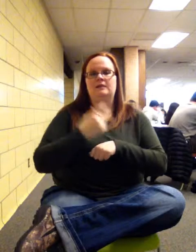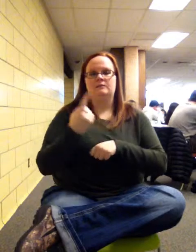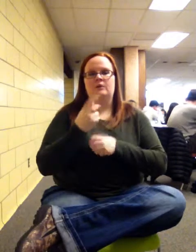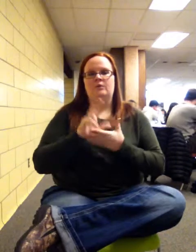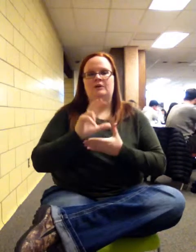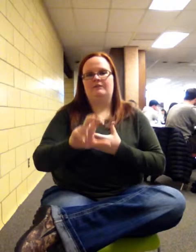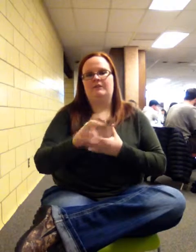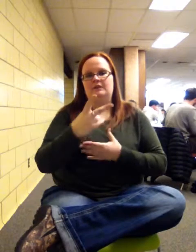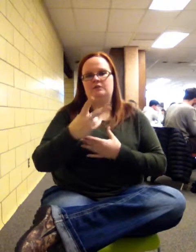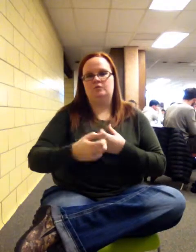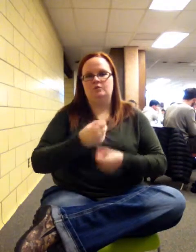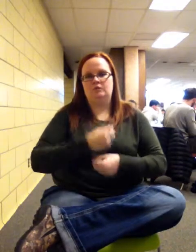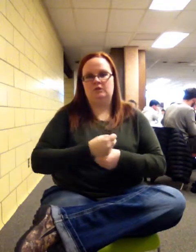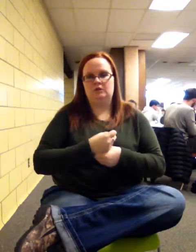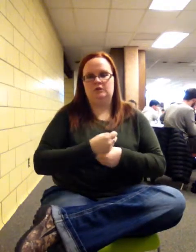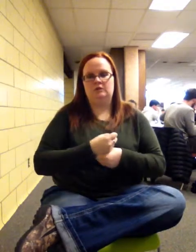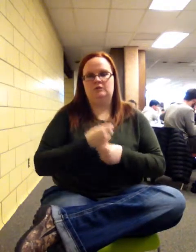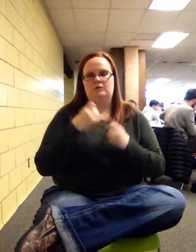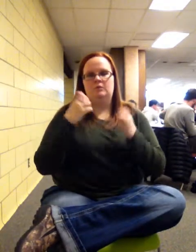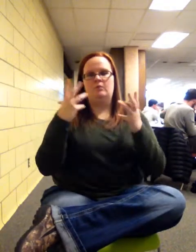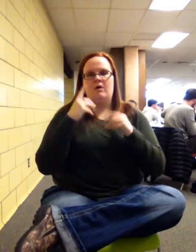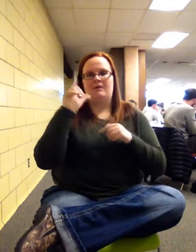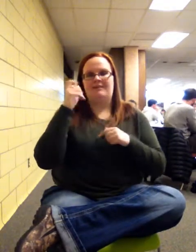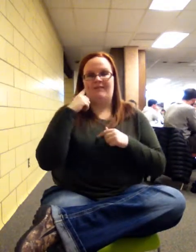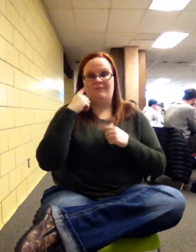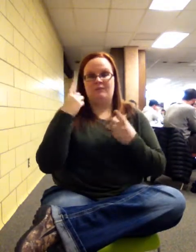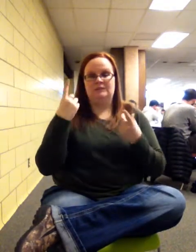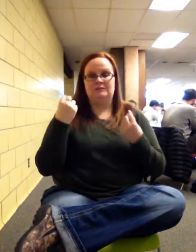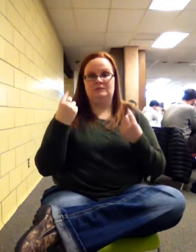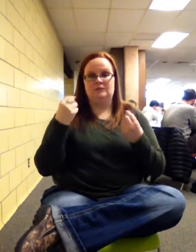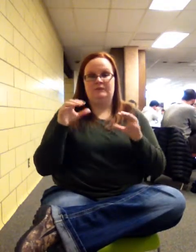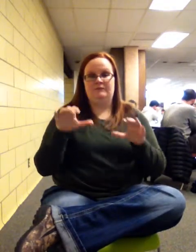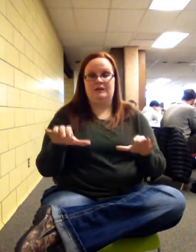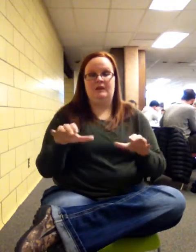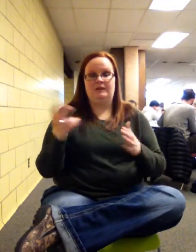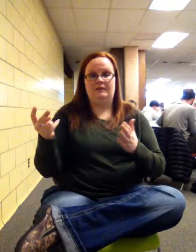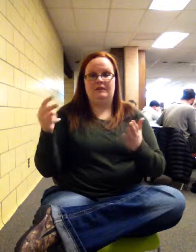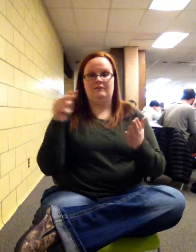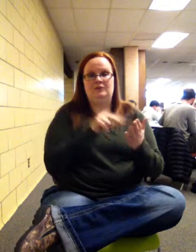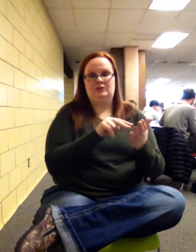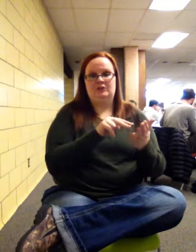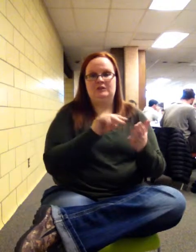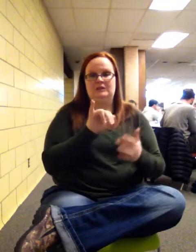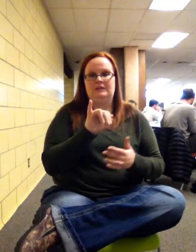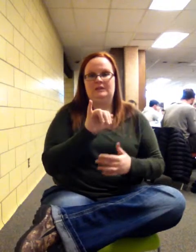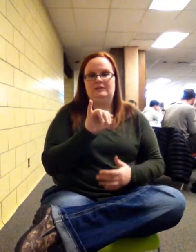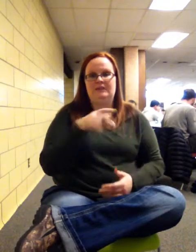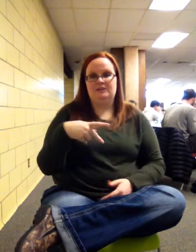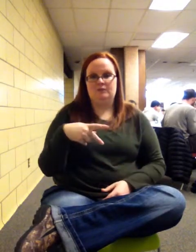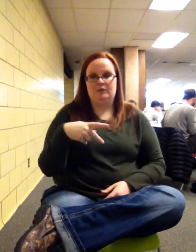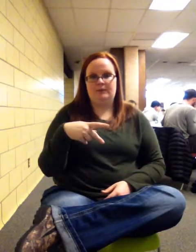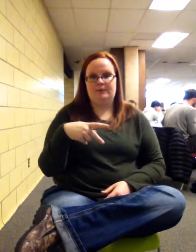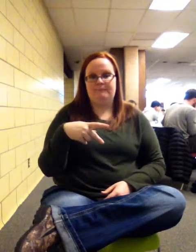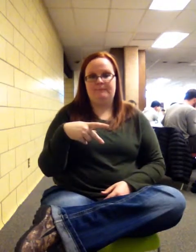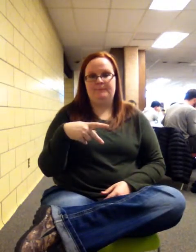years, what the government has done is that they've looked at the inflation premium over the next